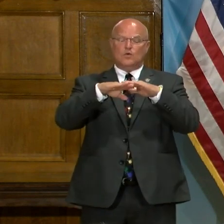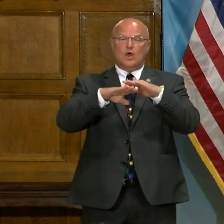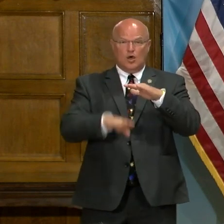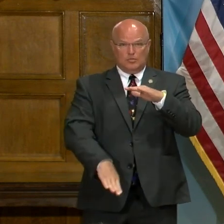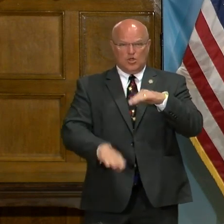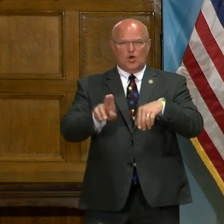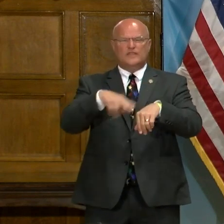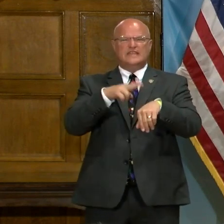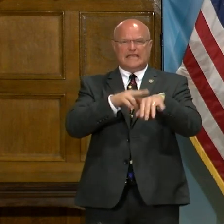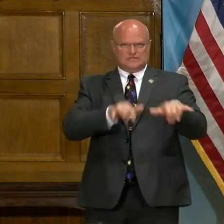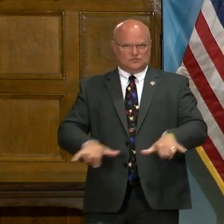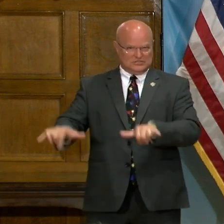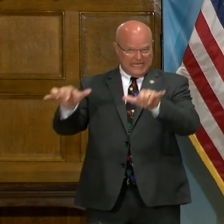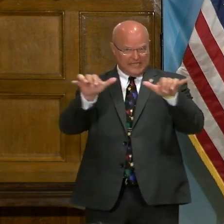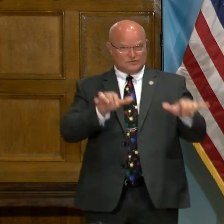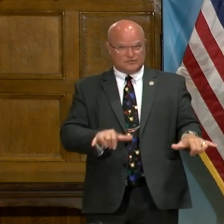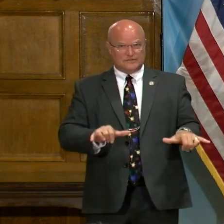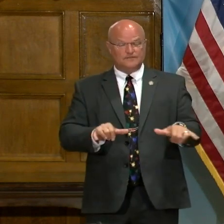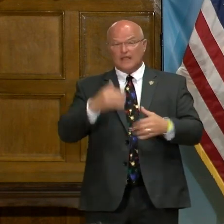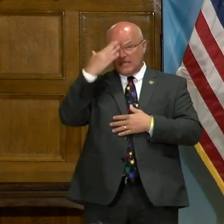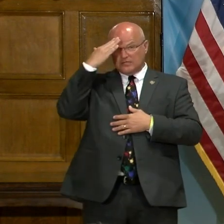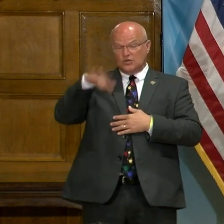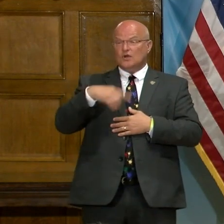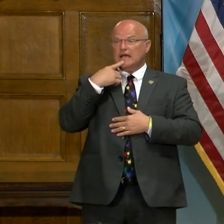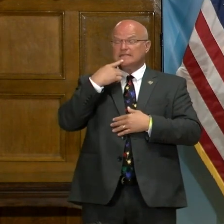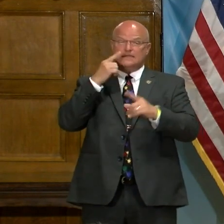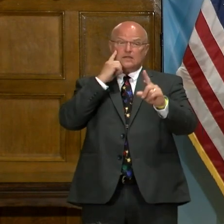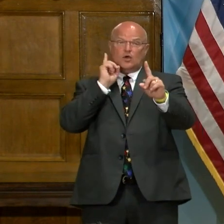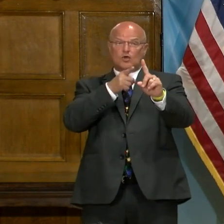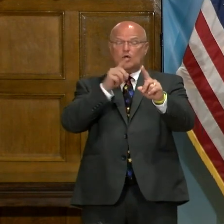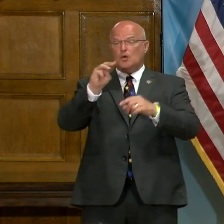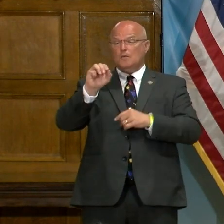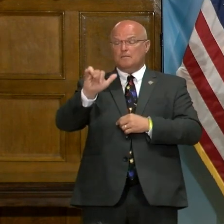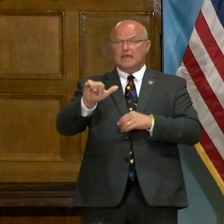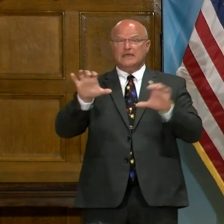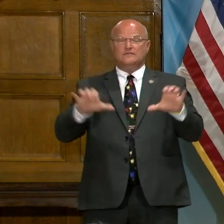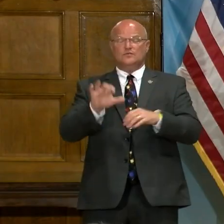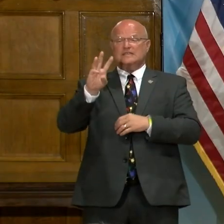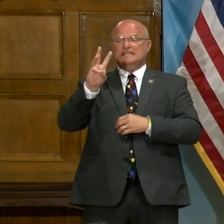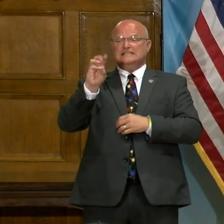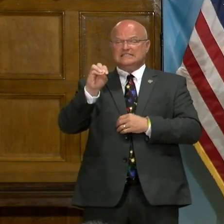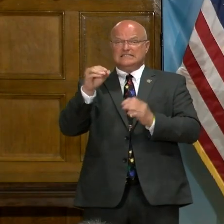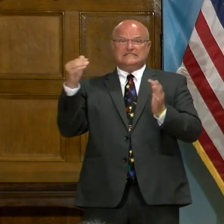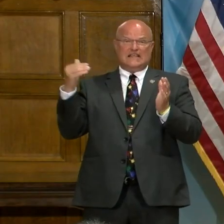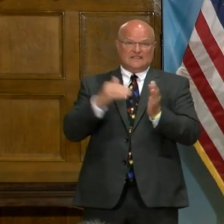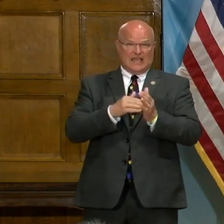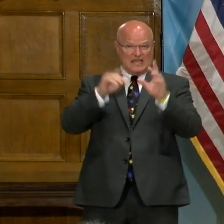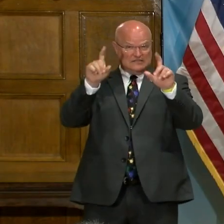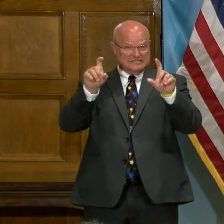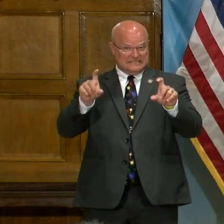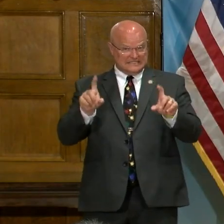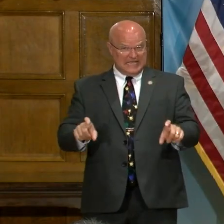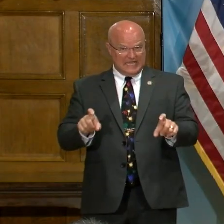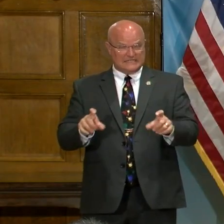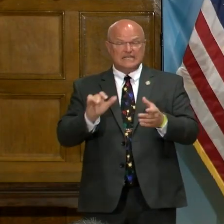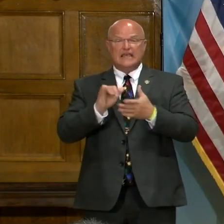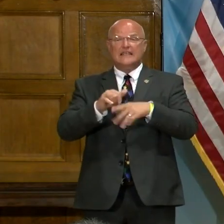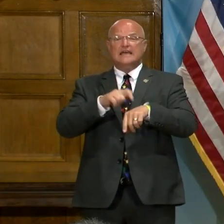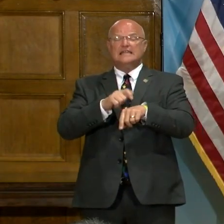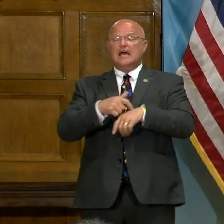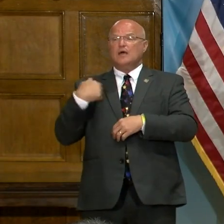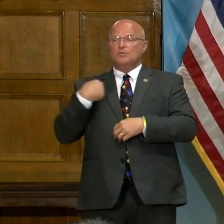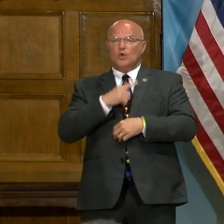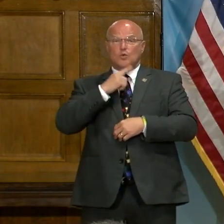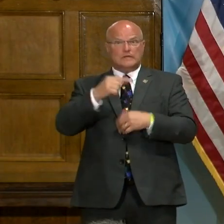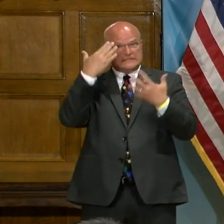below the national standard. As you know, I set a goal in May of doing 60,000 tests, and at that time we